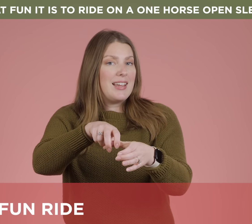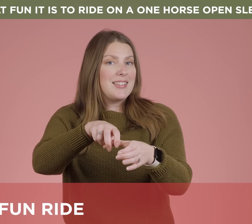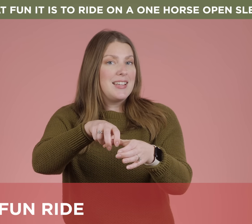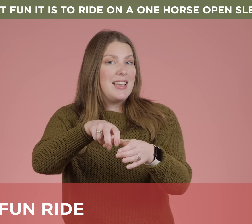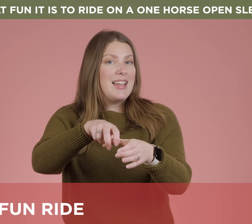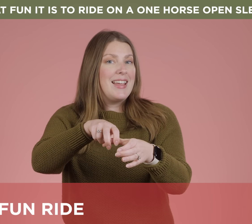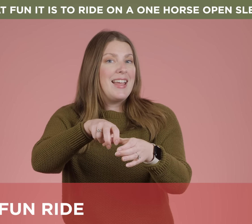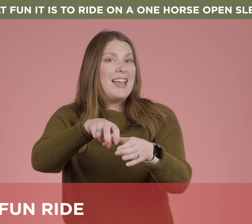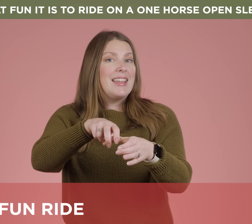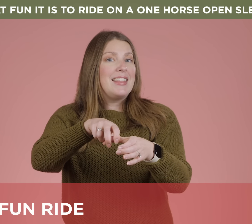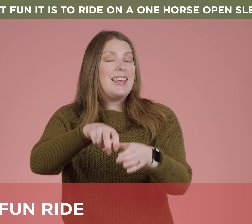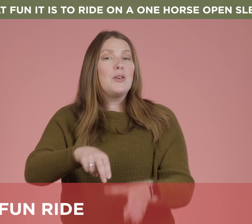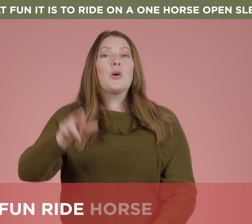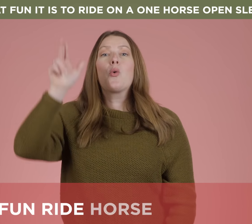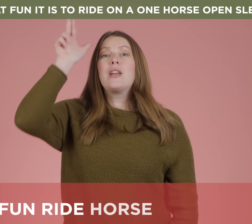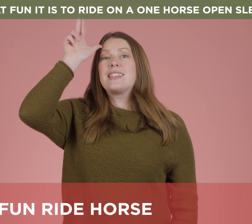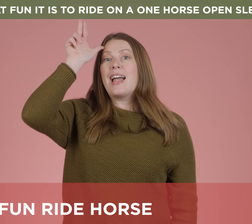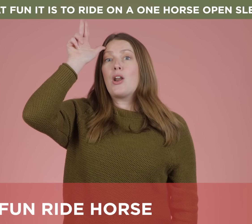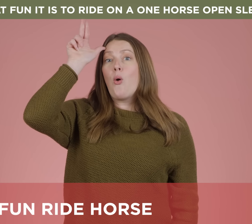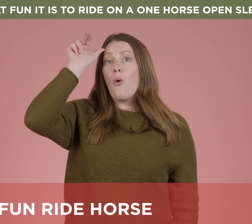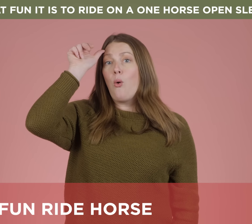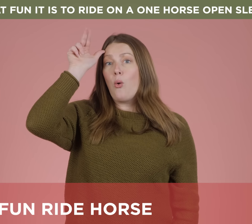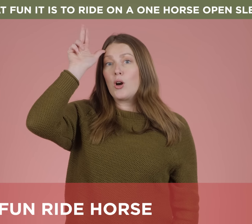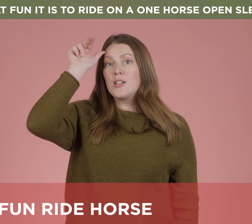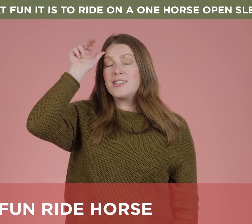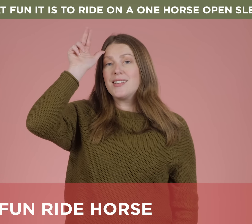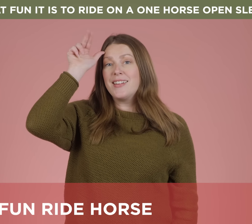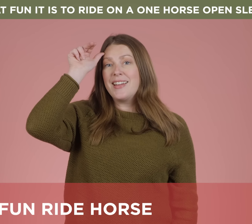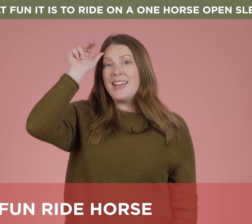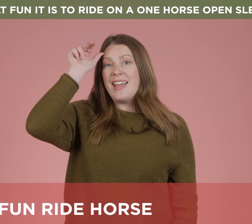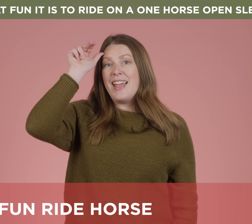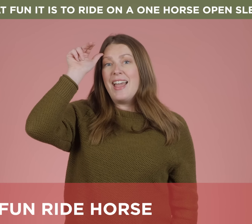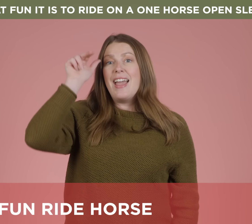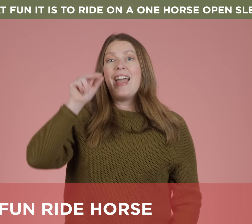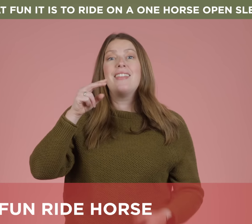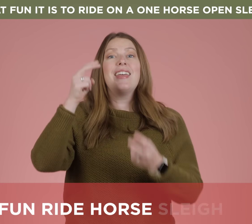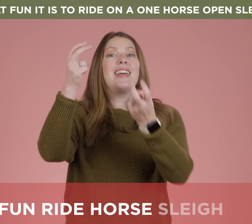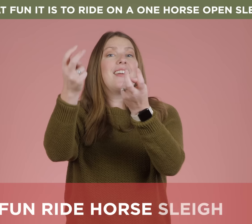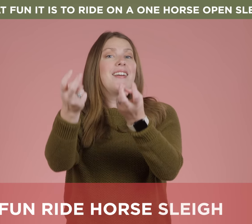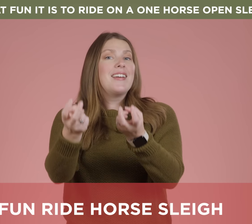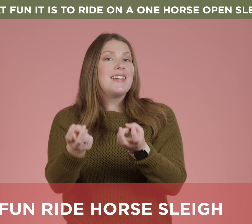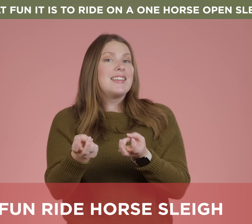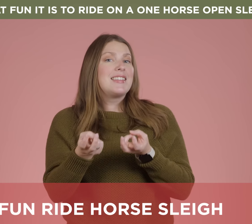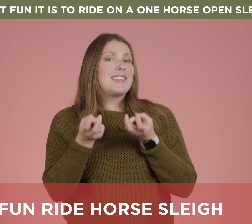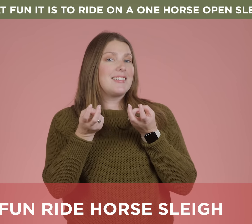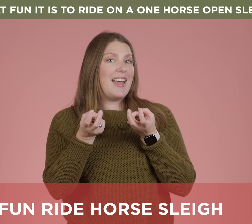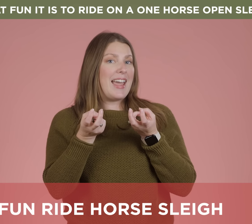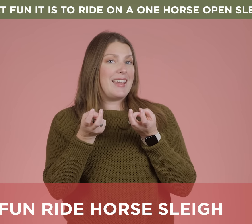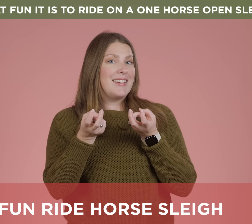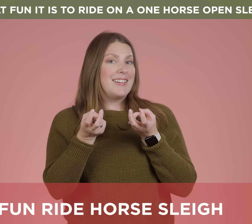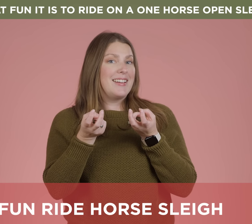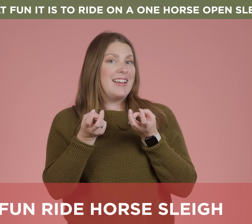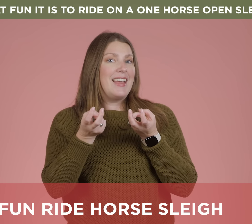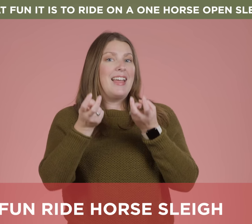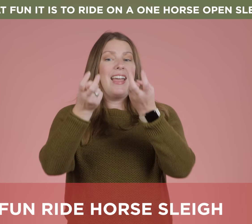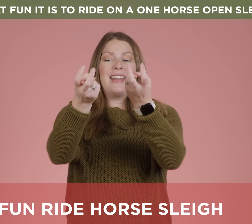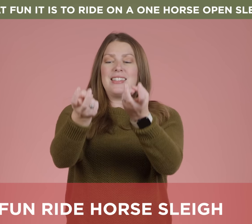it. Then we're going to sign horse, and then sleigh. And it's